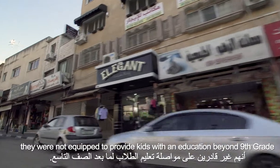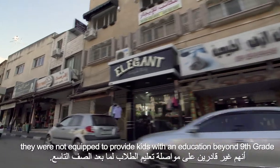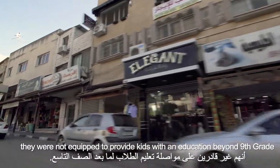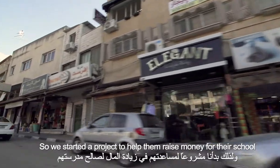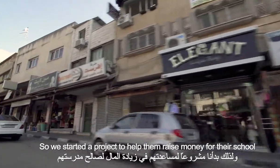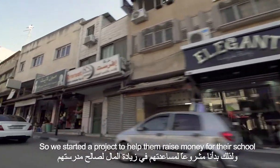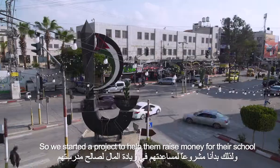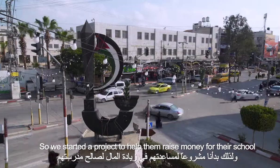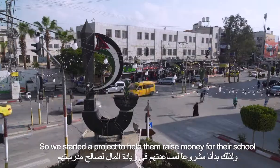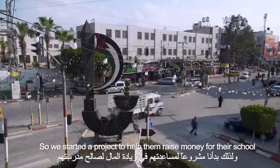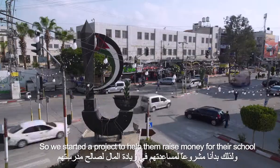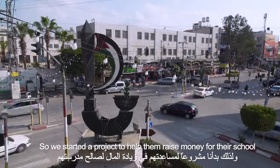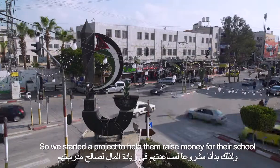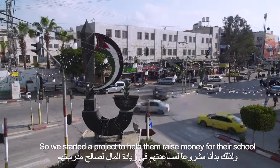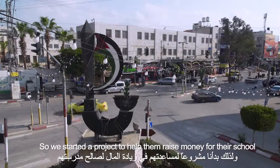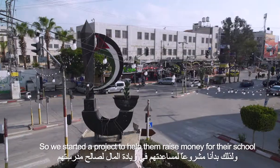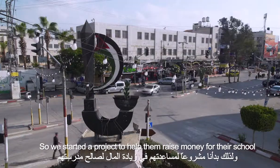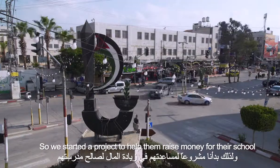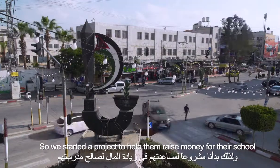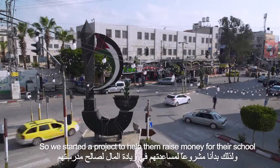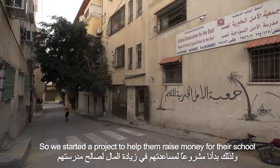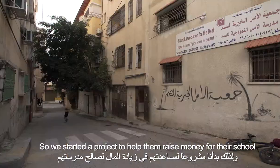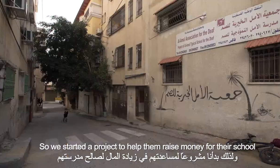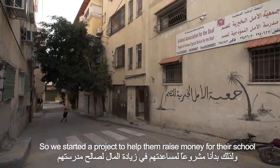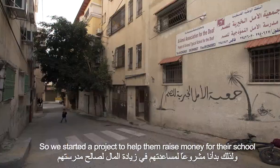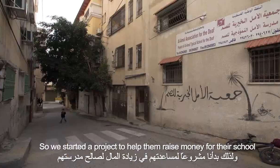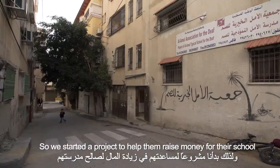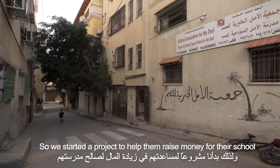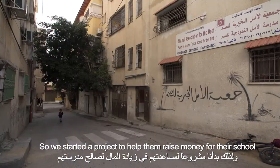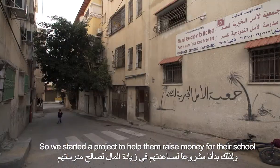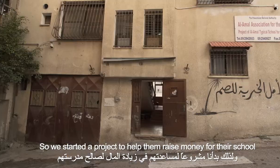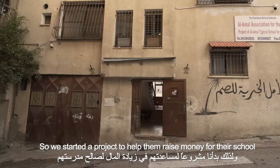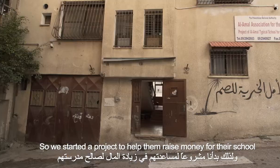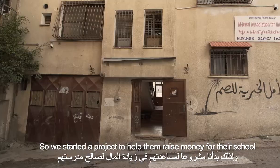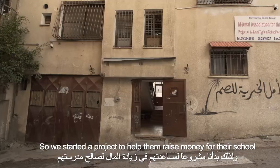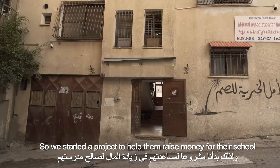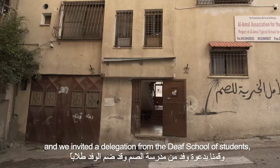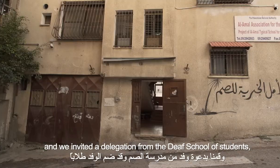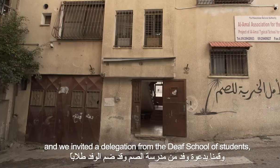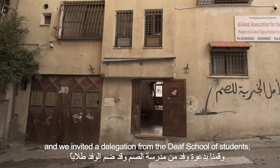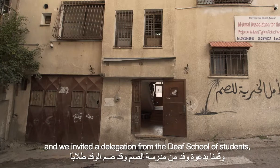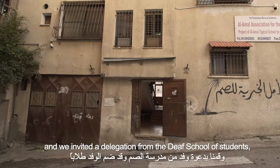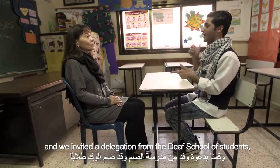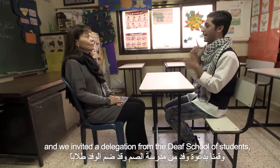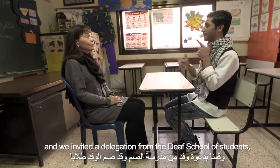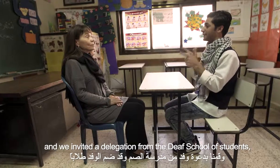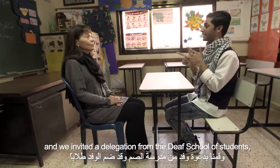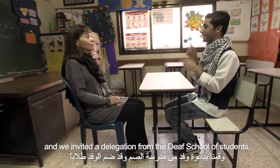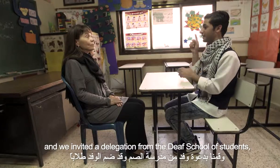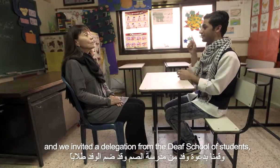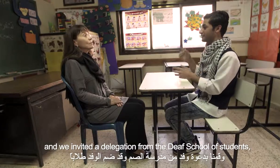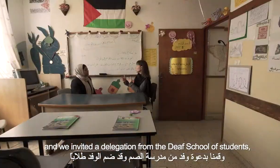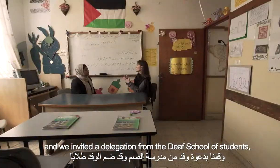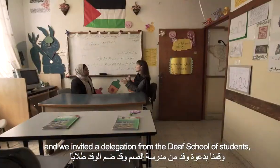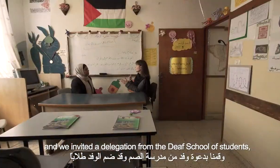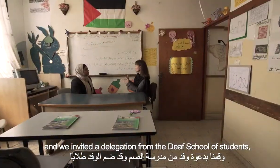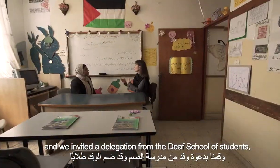So we started a project to help them raise money for their school, and we invited a delegation from the Deaf School of